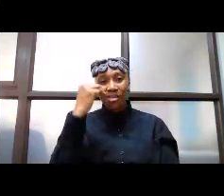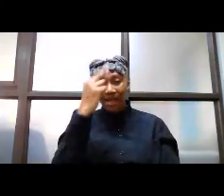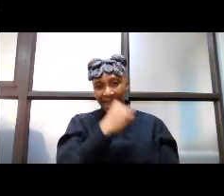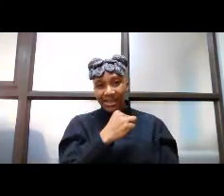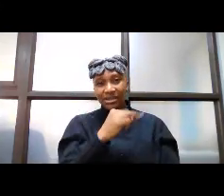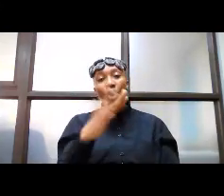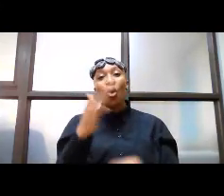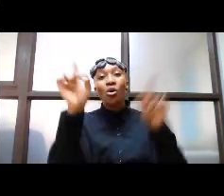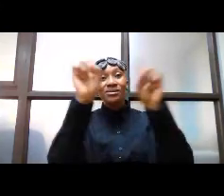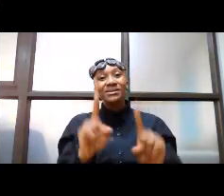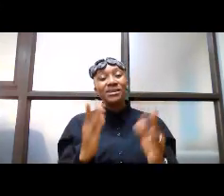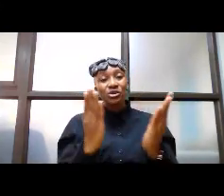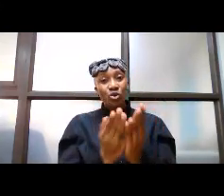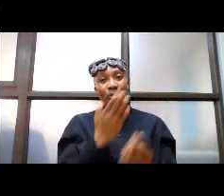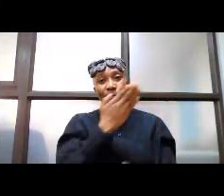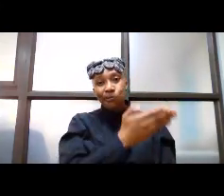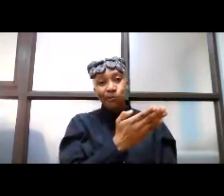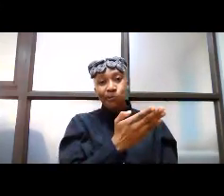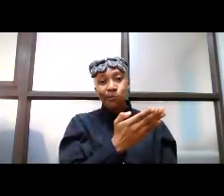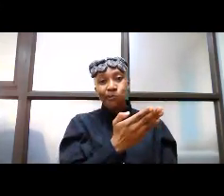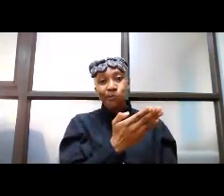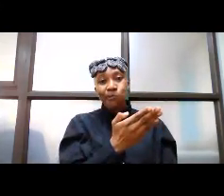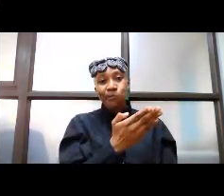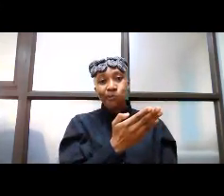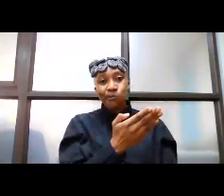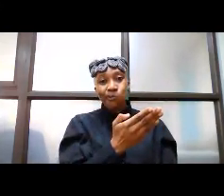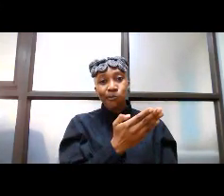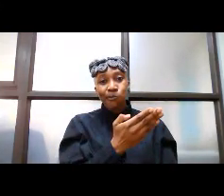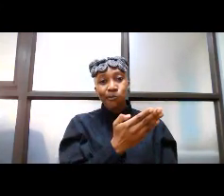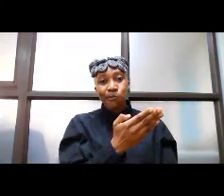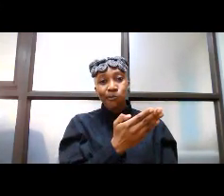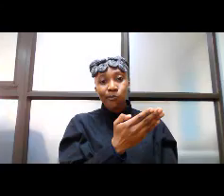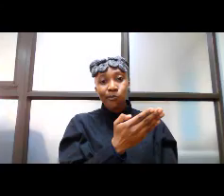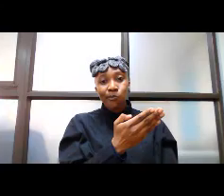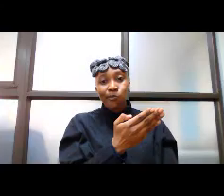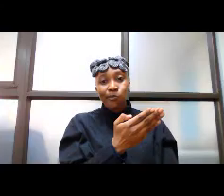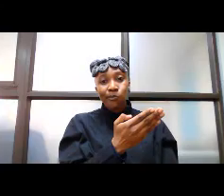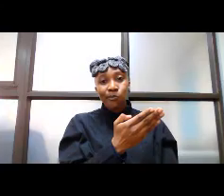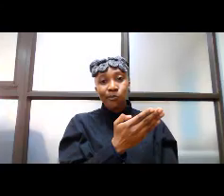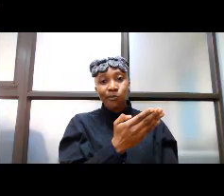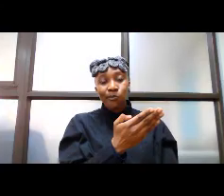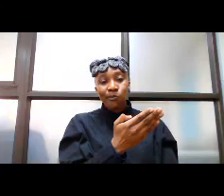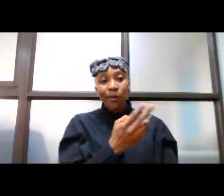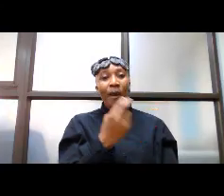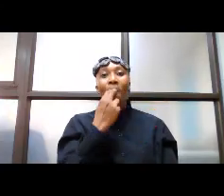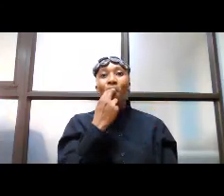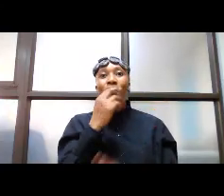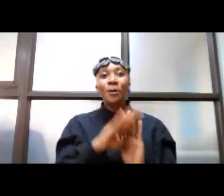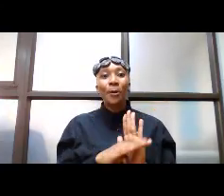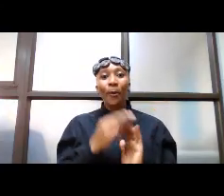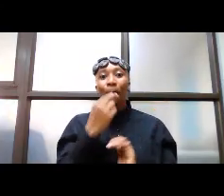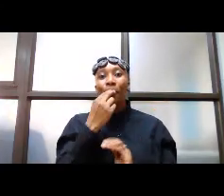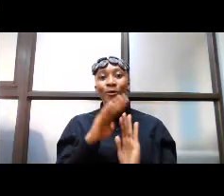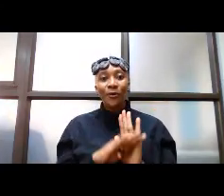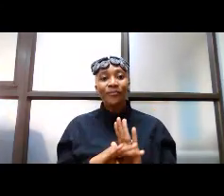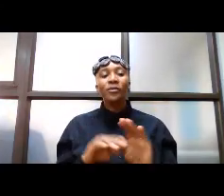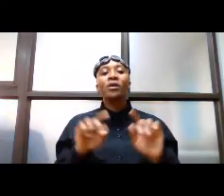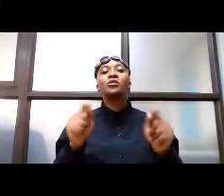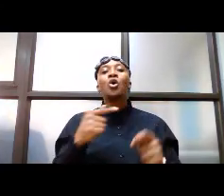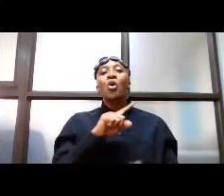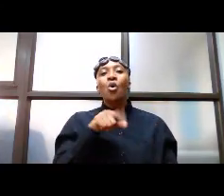special schools, low battery, your Mac will sleep soon unless plugged into a found that